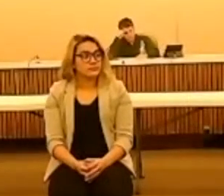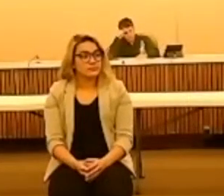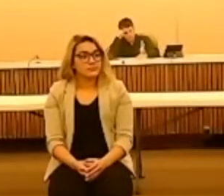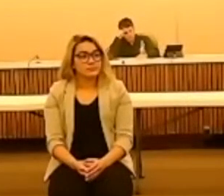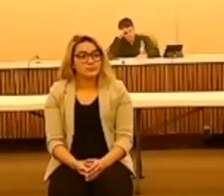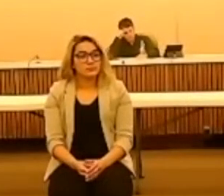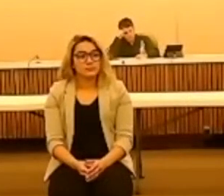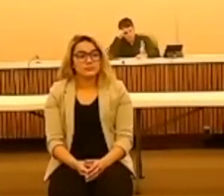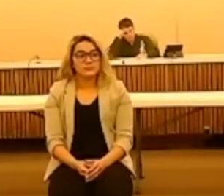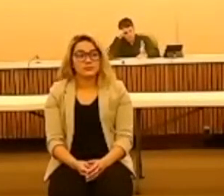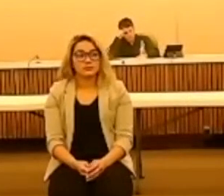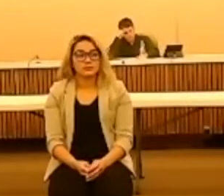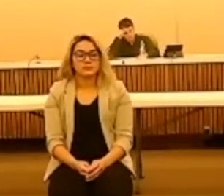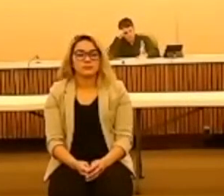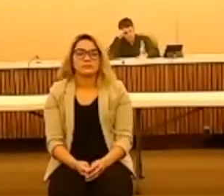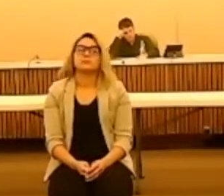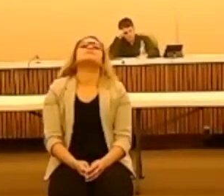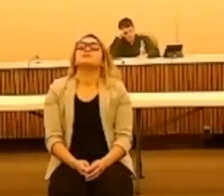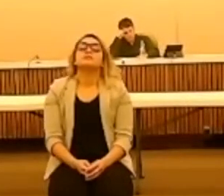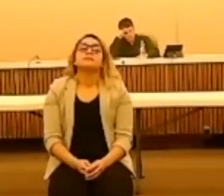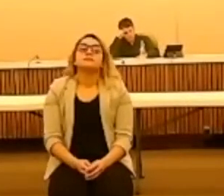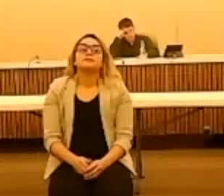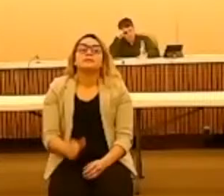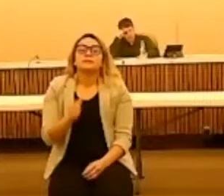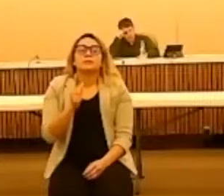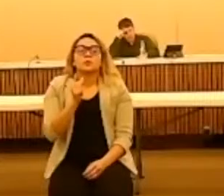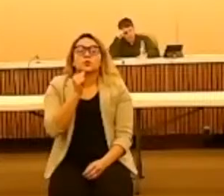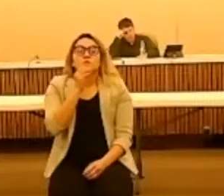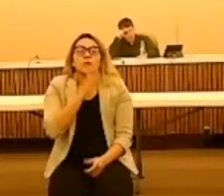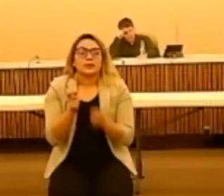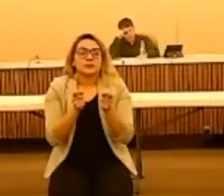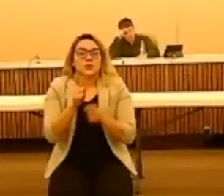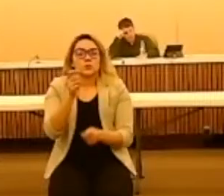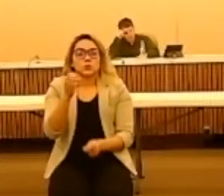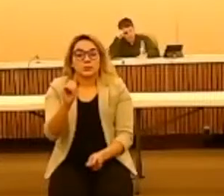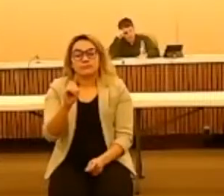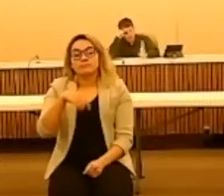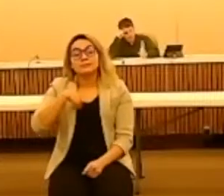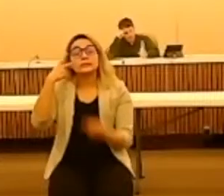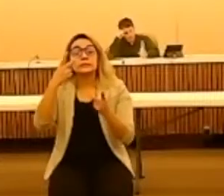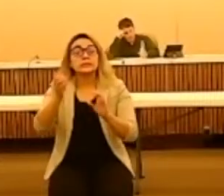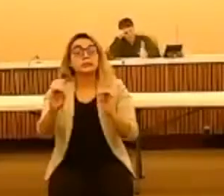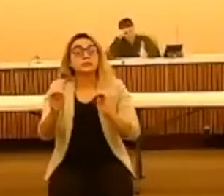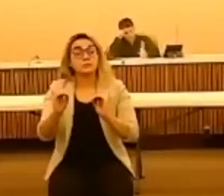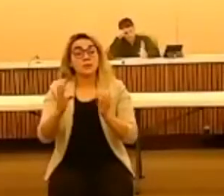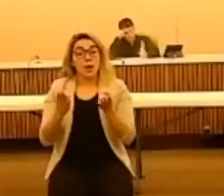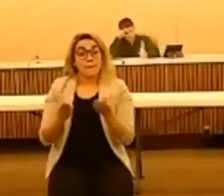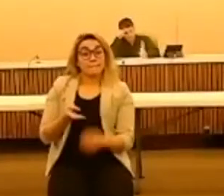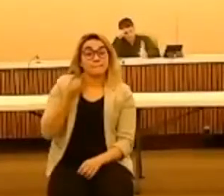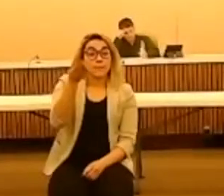I do not see anything. Can I get a motion to close the public hearing?